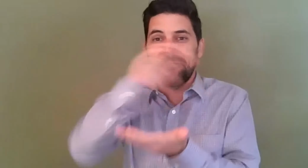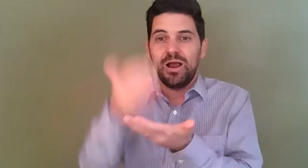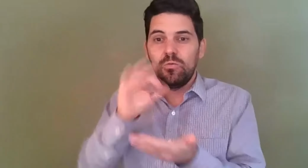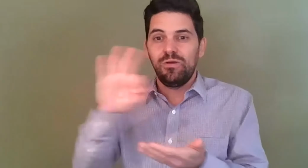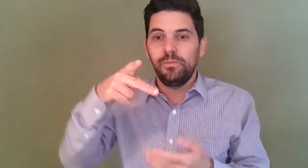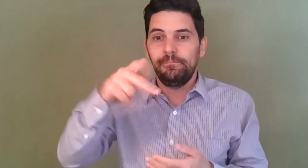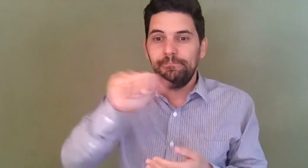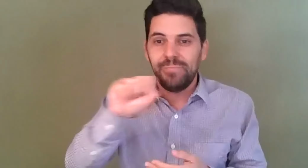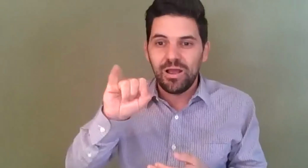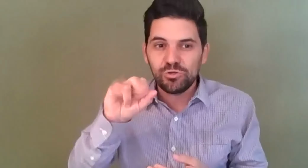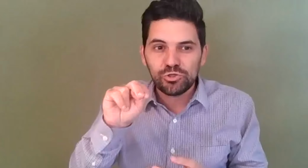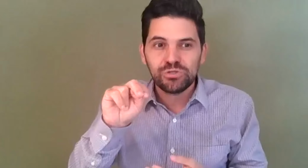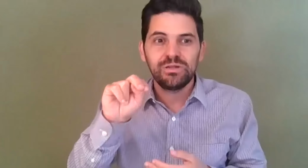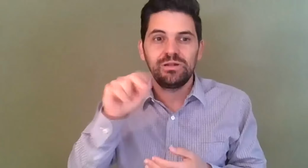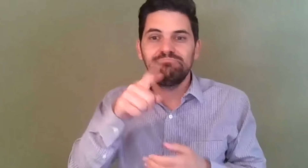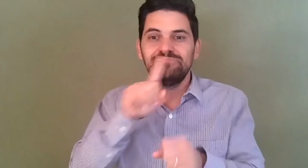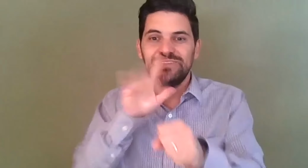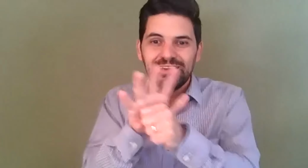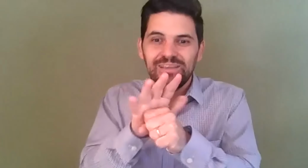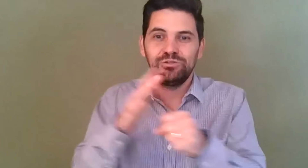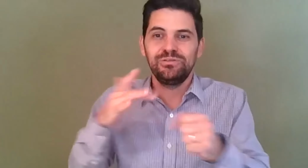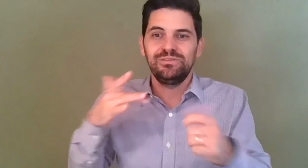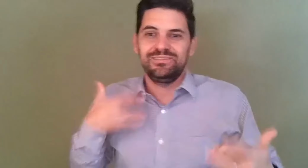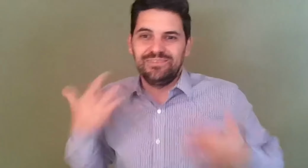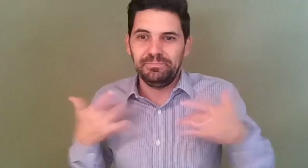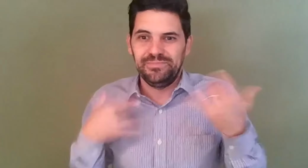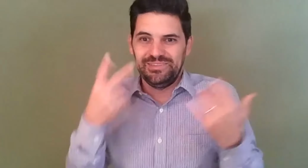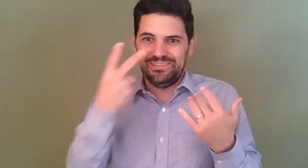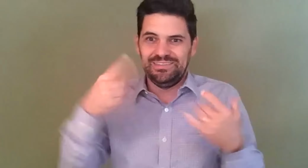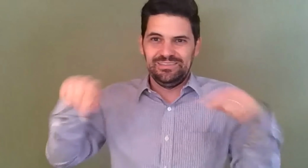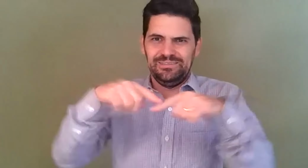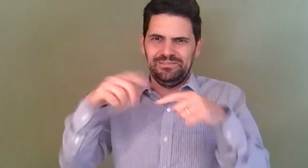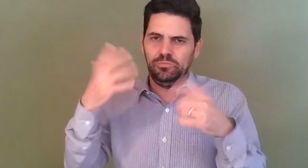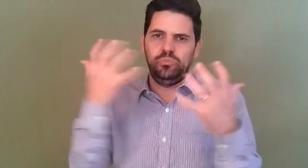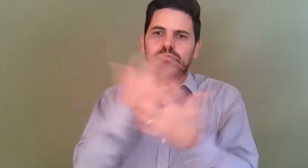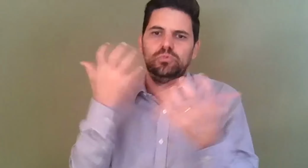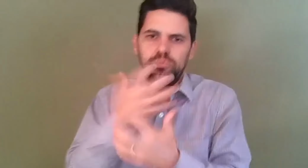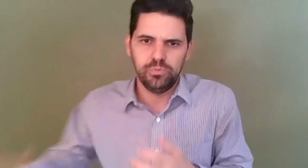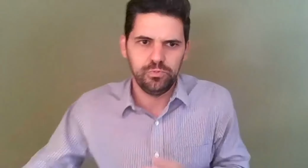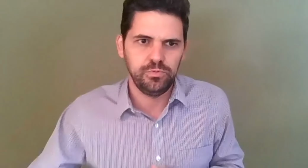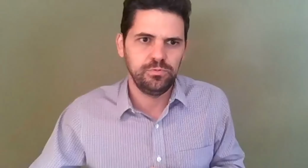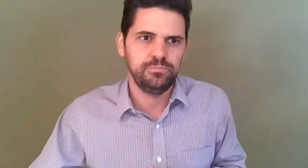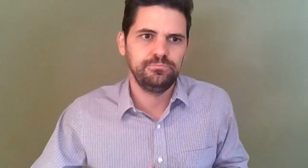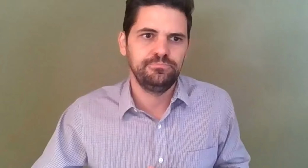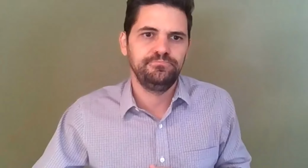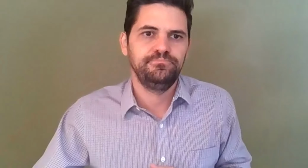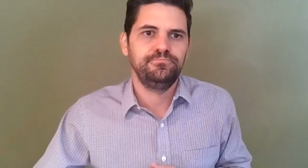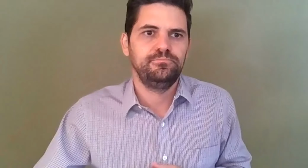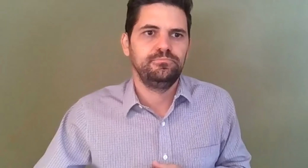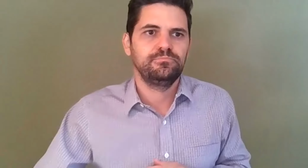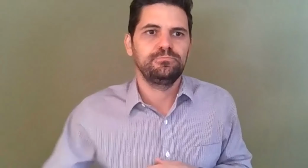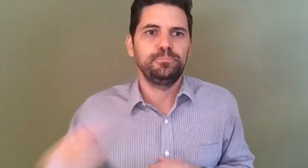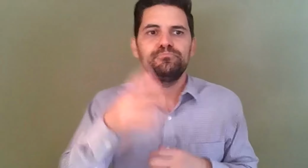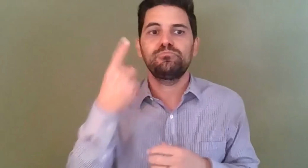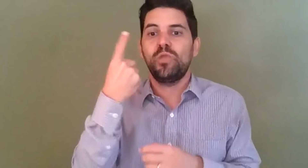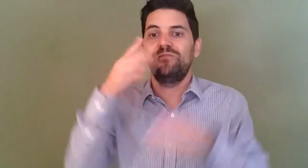And then, of course, many of the our organizations are in different countries, and we're really excited to see what had happened at the